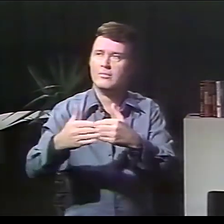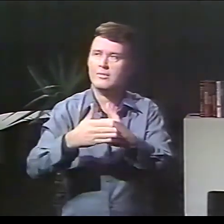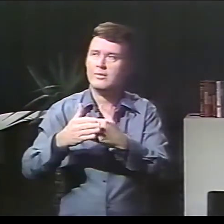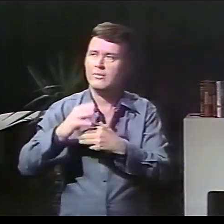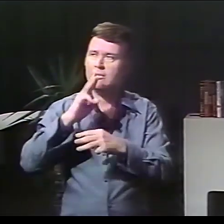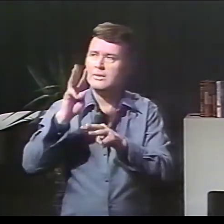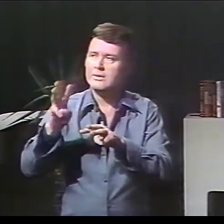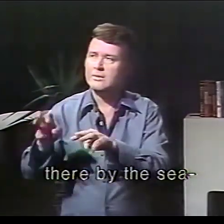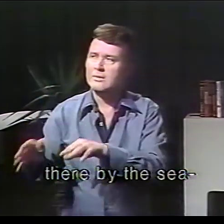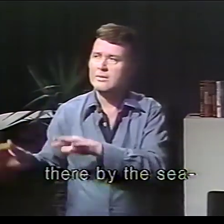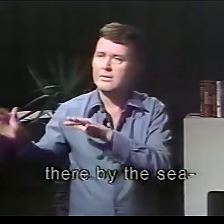there by the sea,